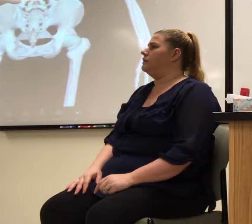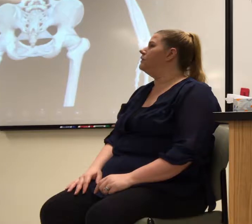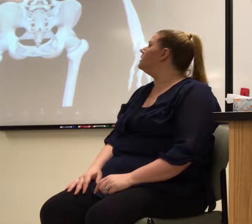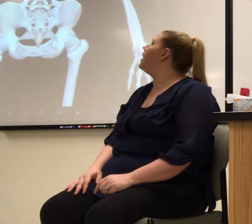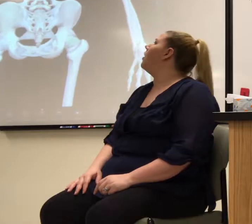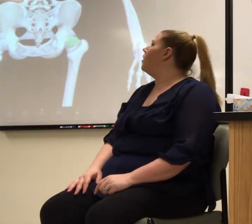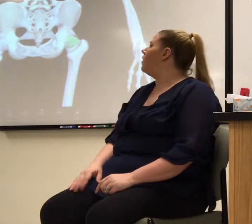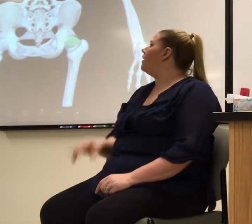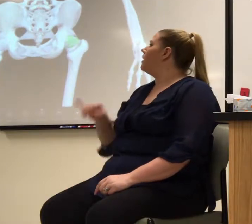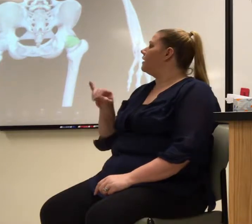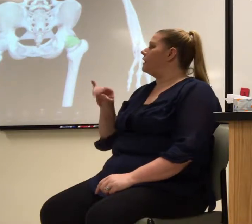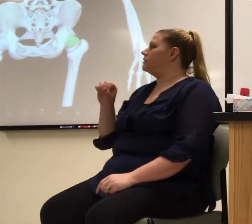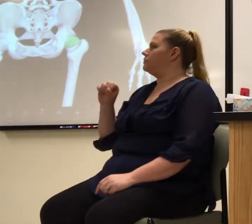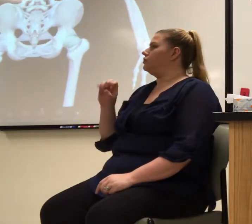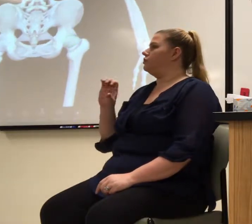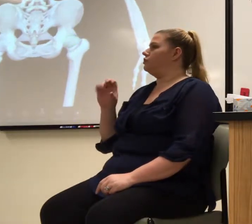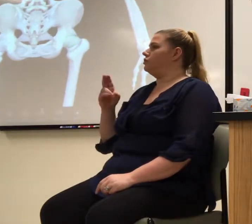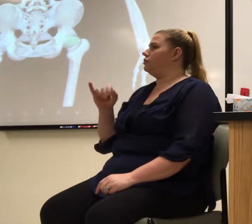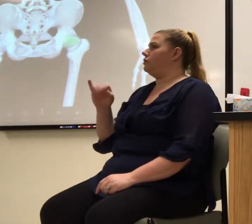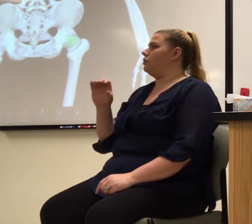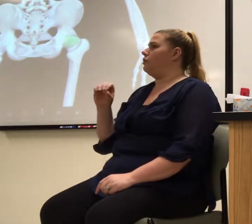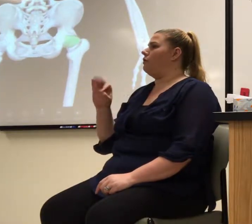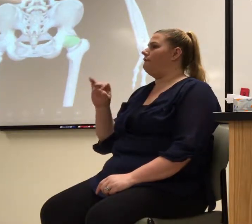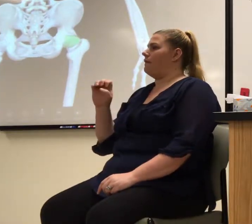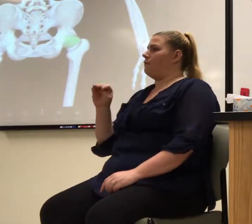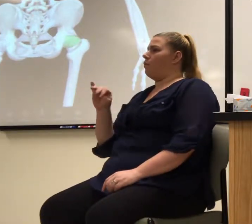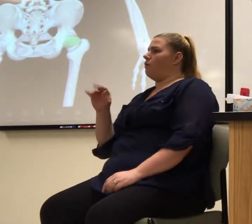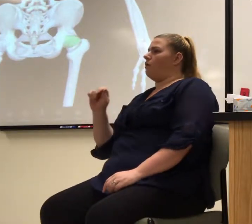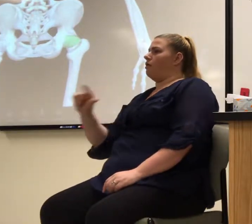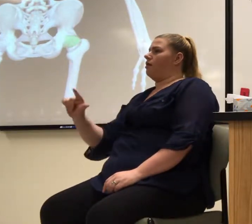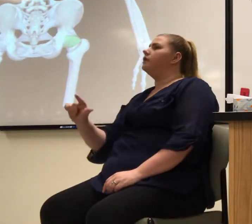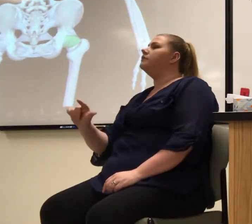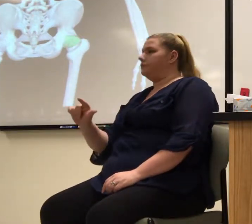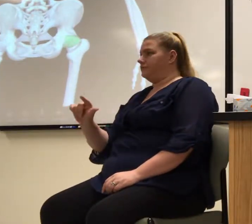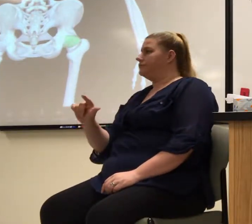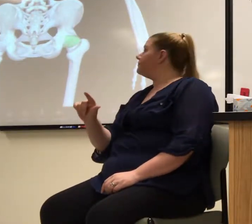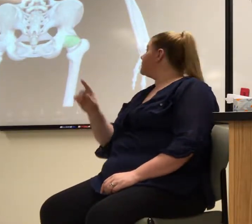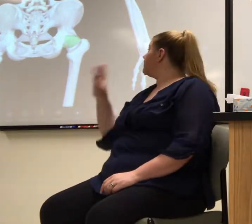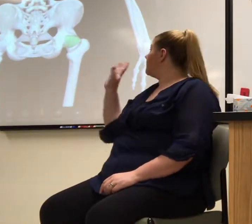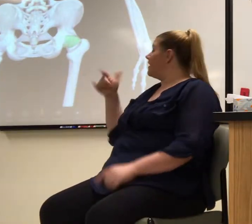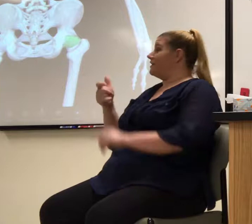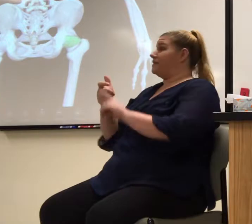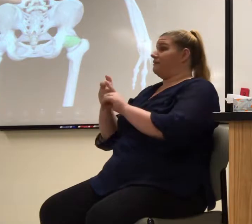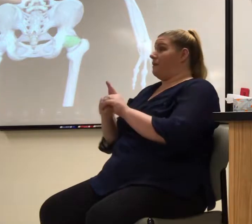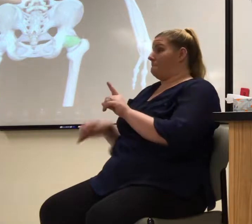So there it is, highlighted in green. You can see it from the posterior view. It goes from the femur to the ischio.